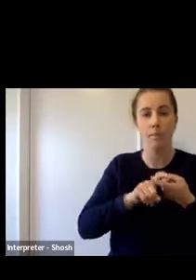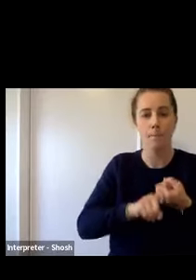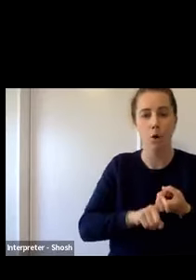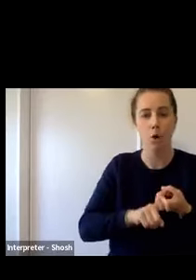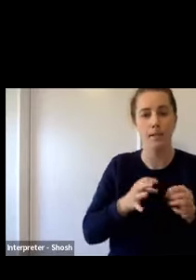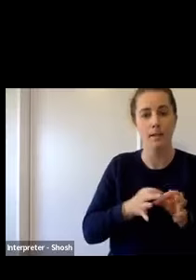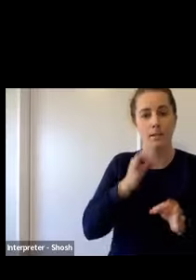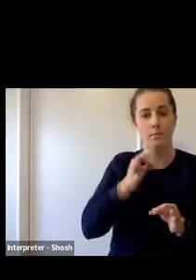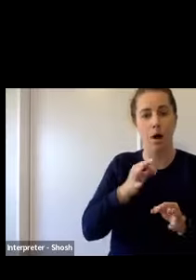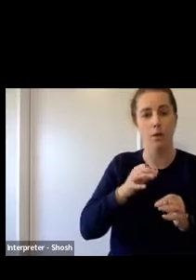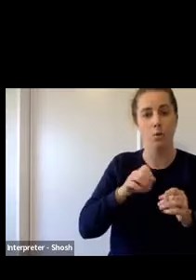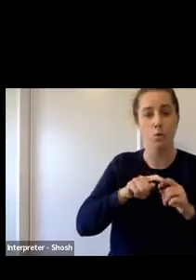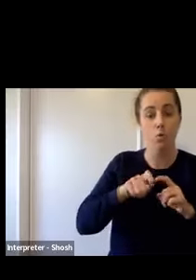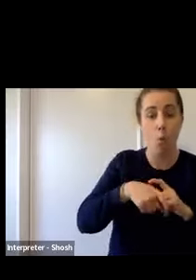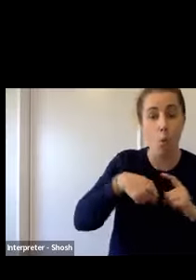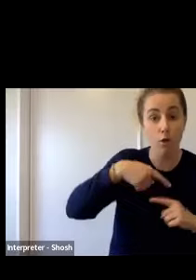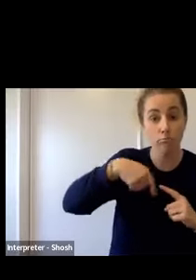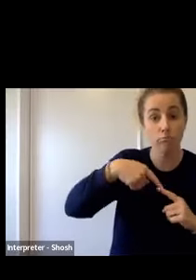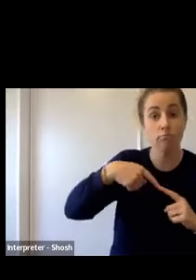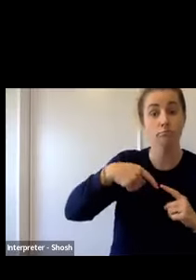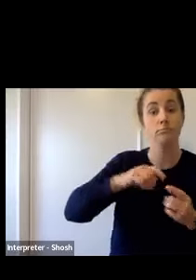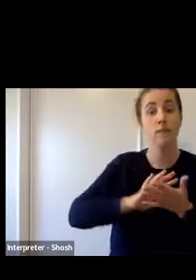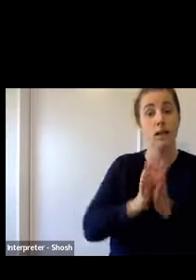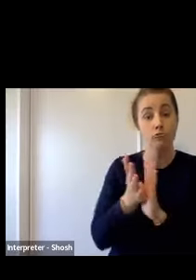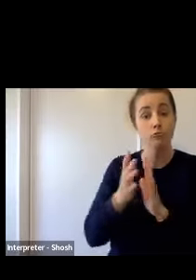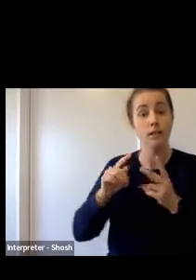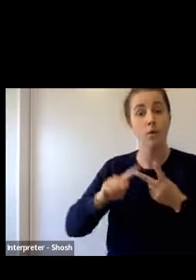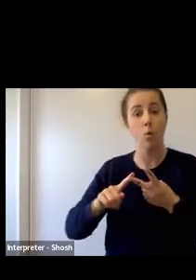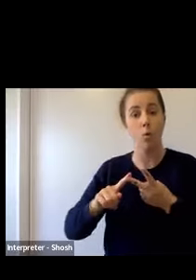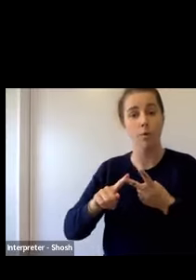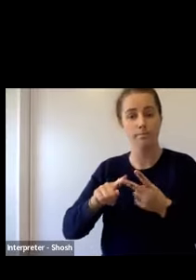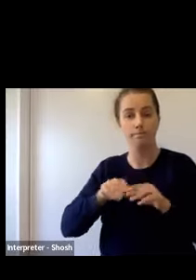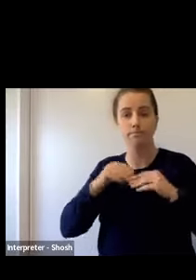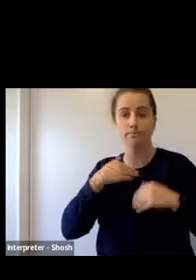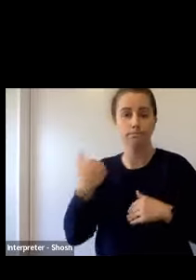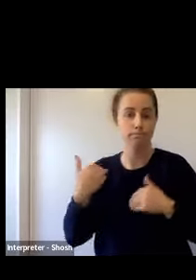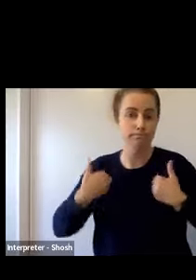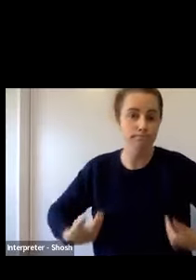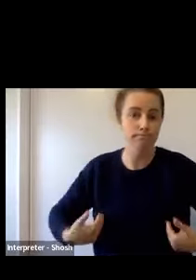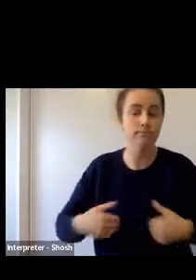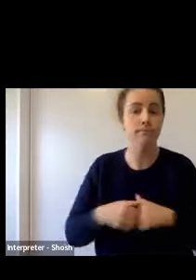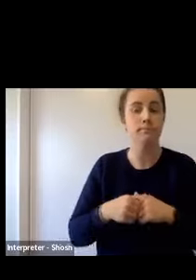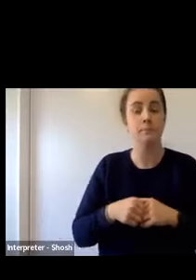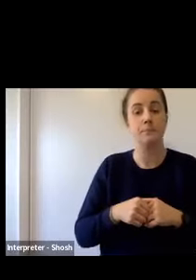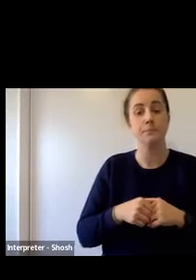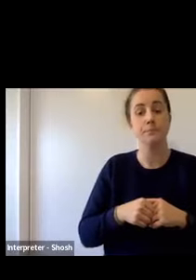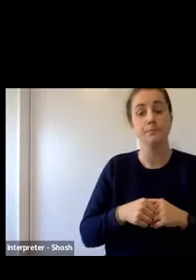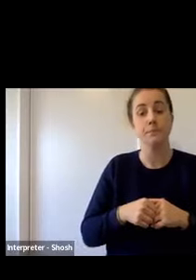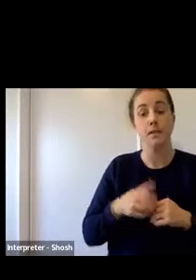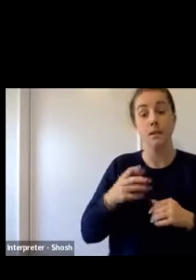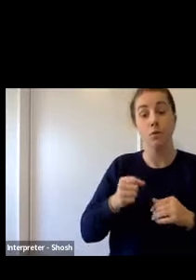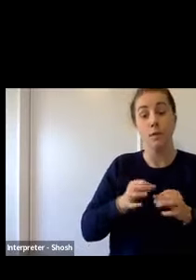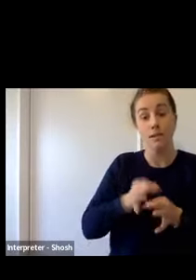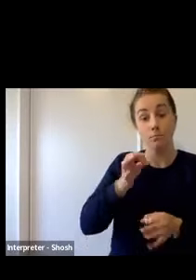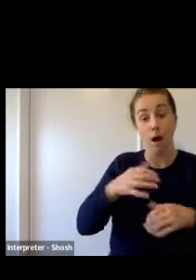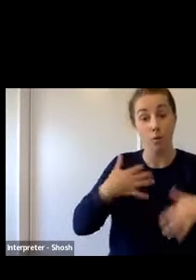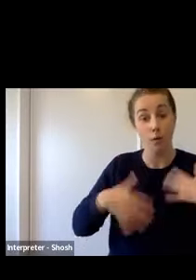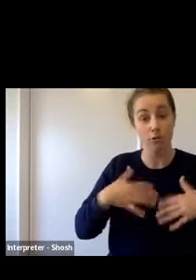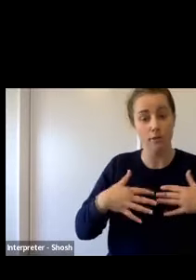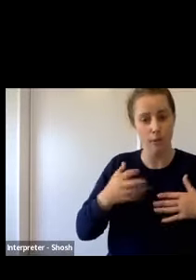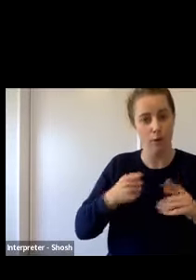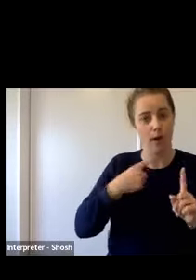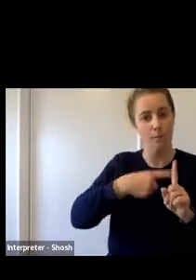spinal cord injury or impairment. Our mission is to empower people with spinal injury and their whānau to embrace